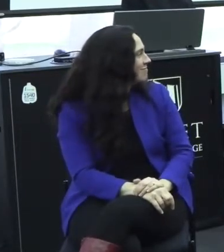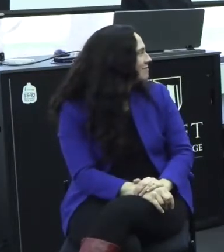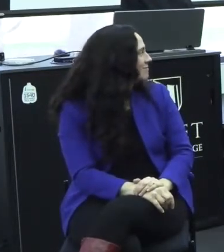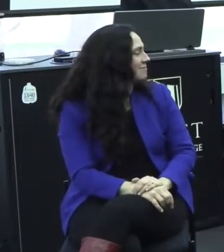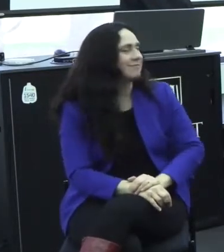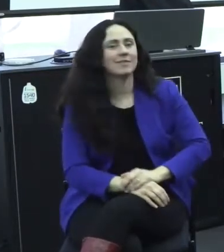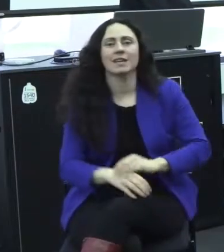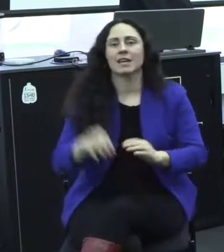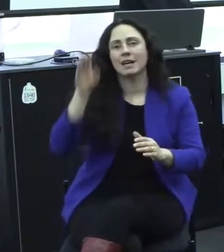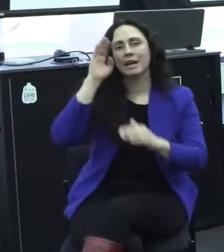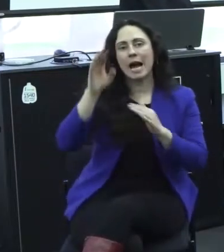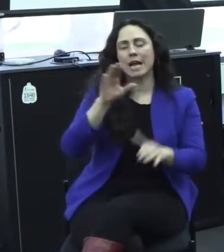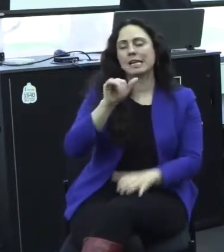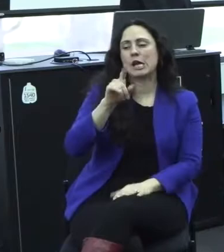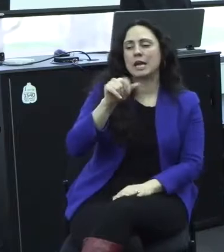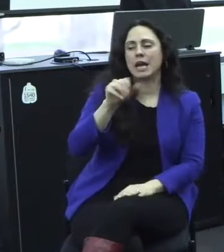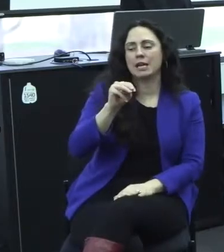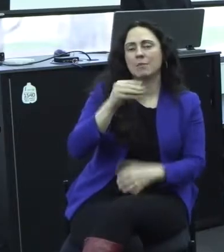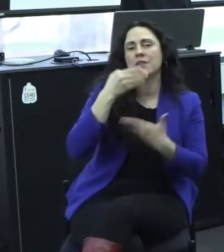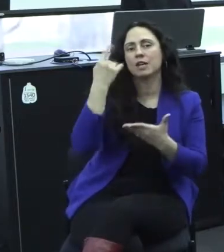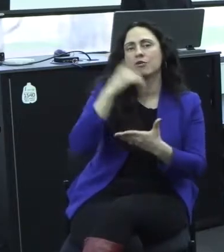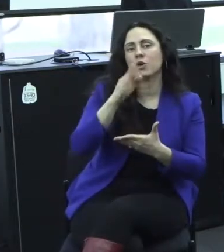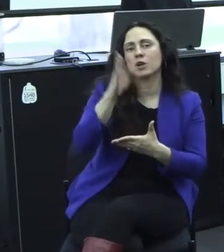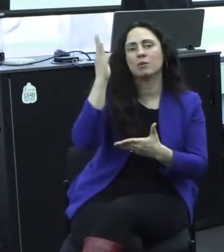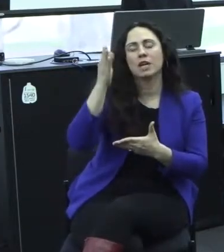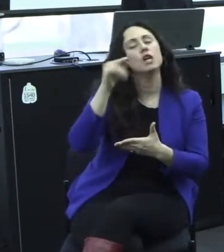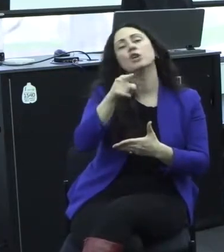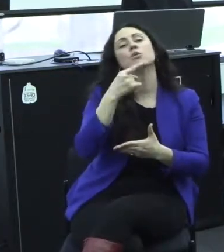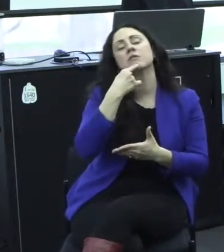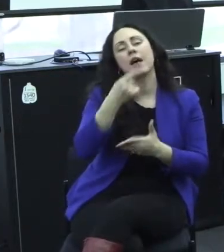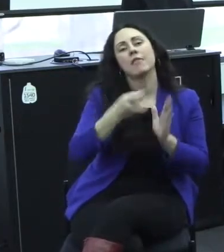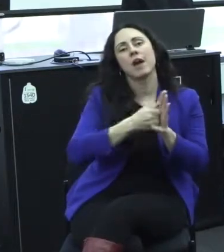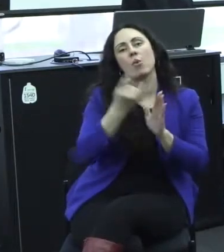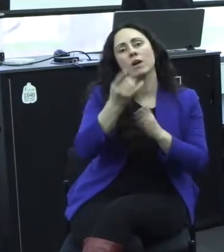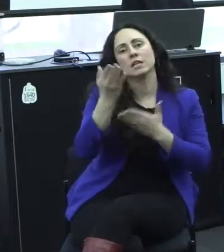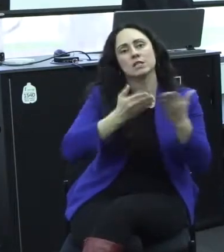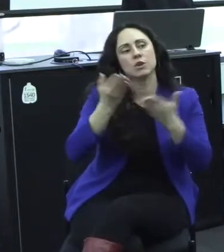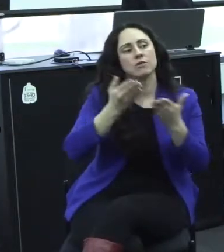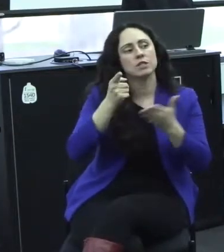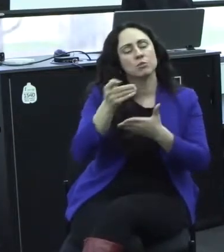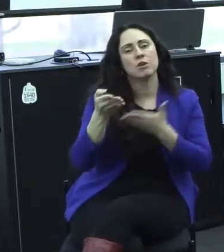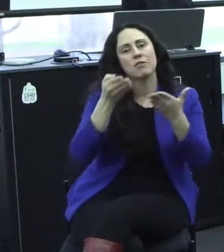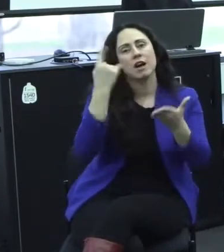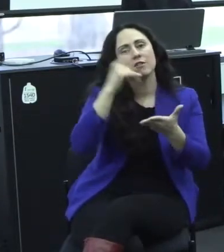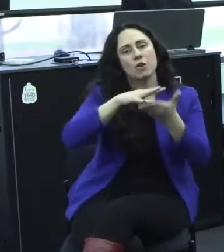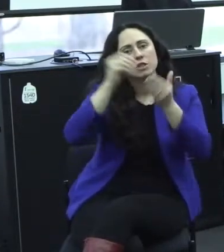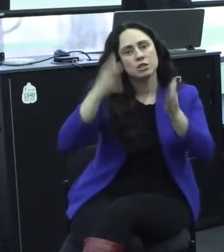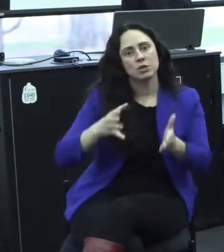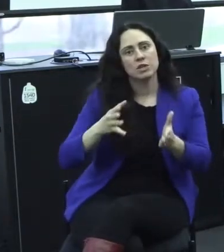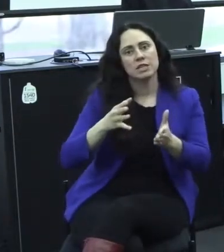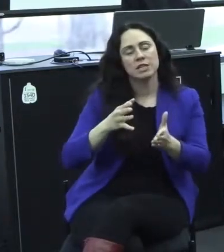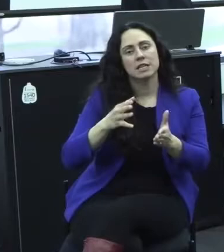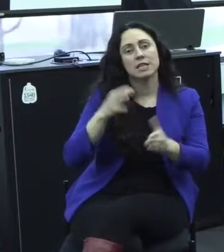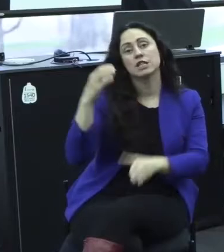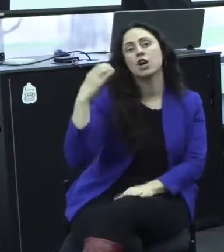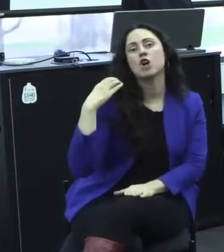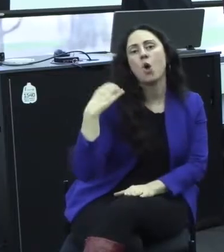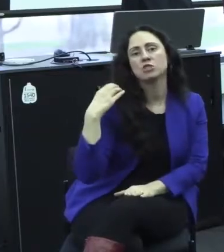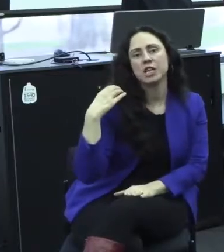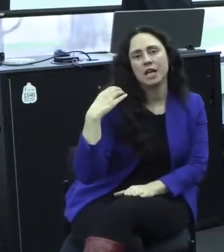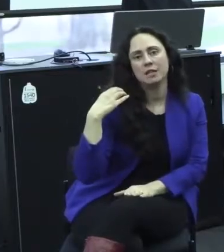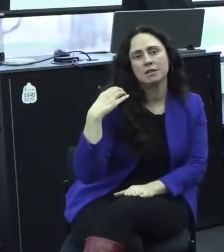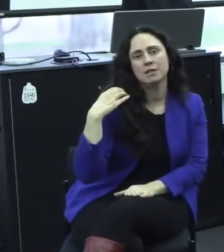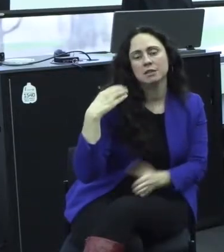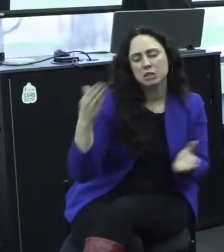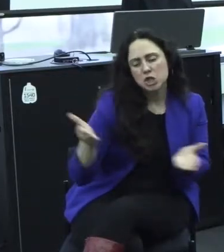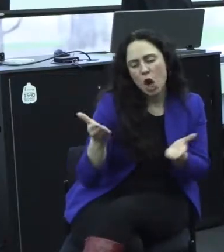Hi, Adam. Thank you for your presentation. You had mentioned that one of the services you provide for students is coaching. Can you kind